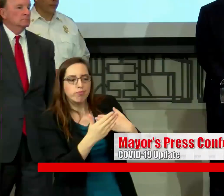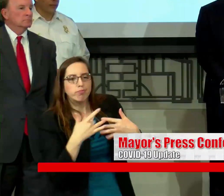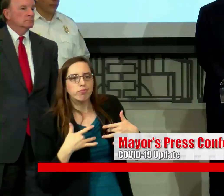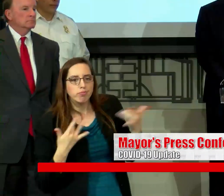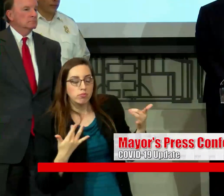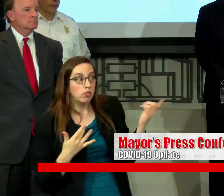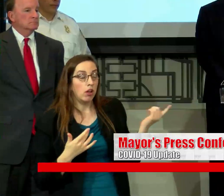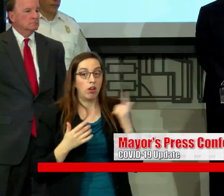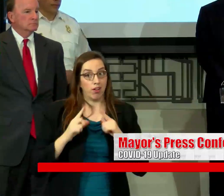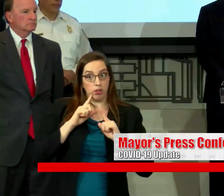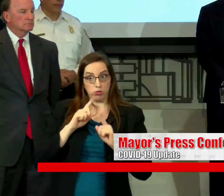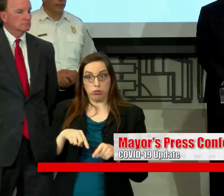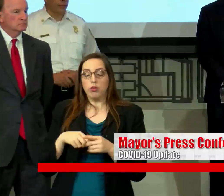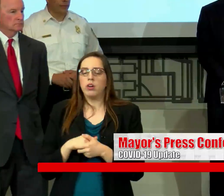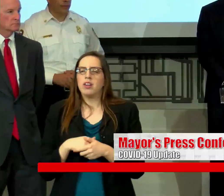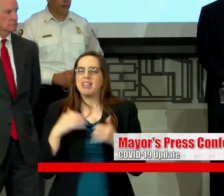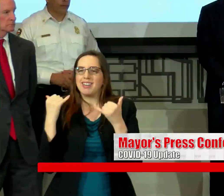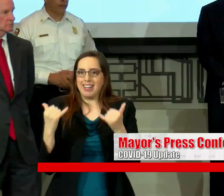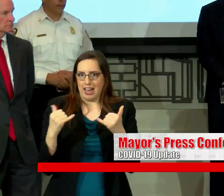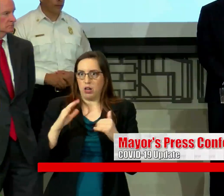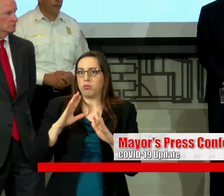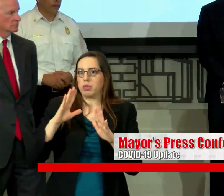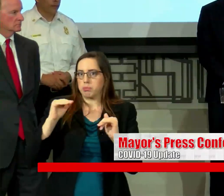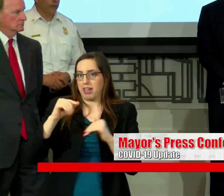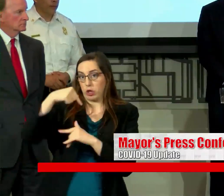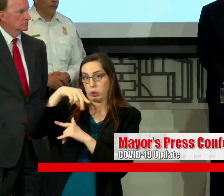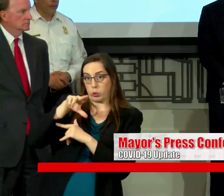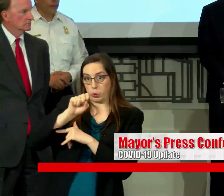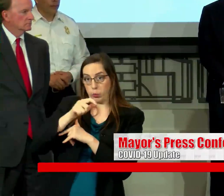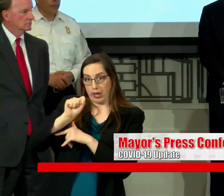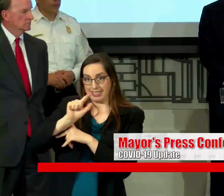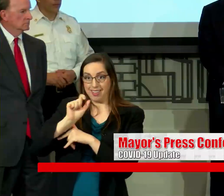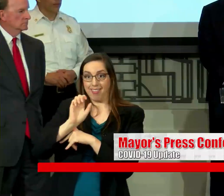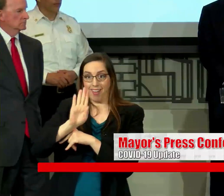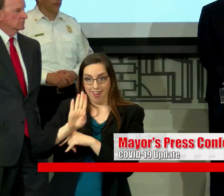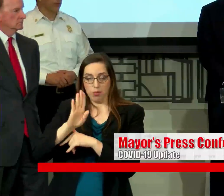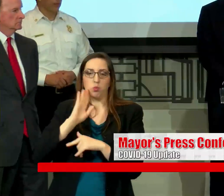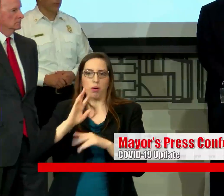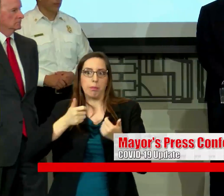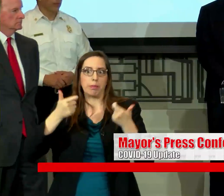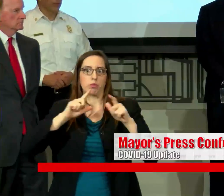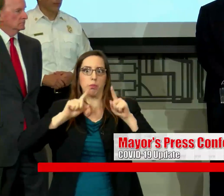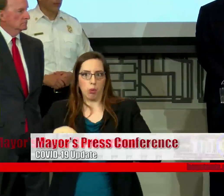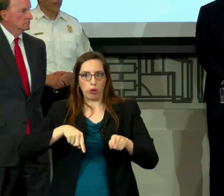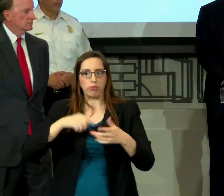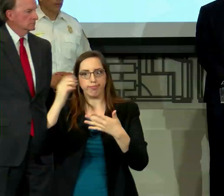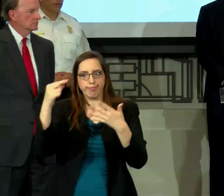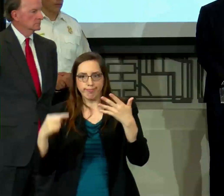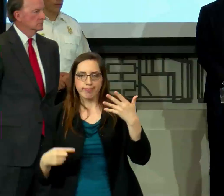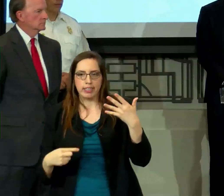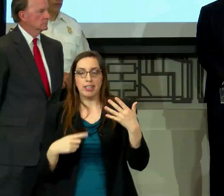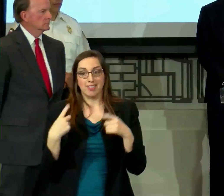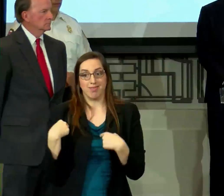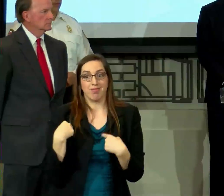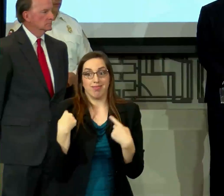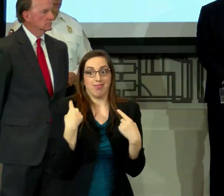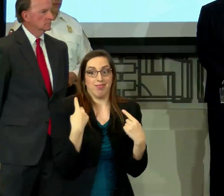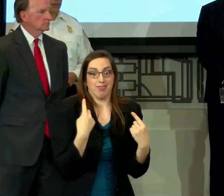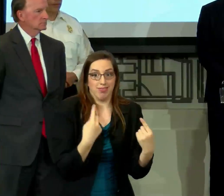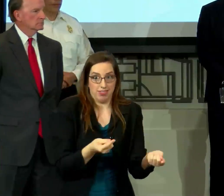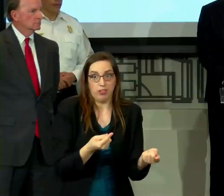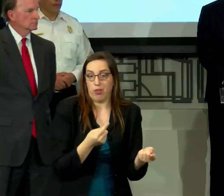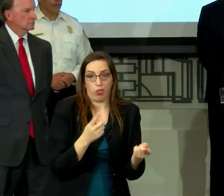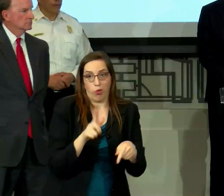reports, actually today, we're expecting a large report from Quest Labs. This will be the first time since they started taking the samples from our